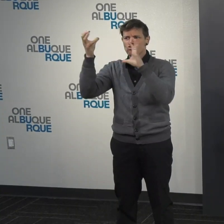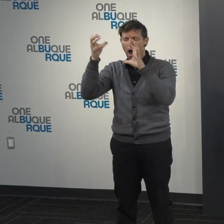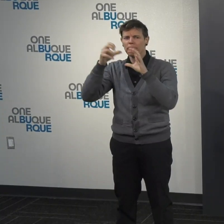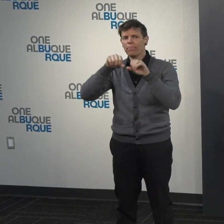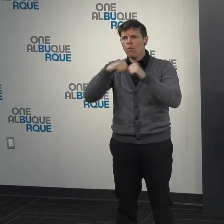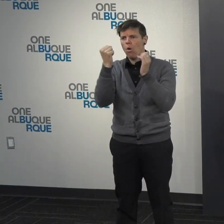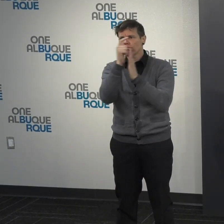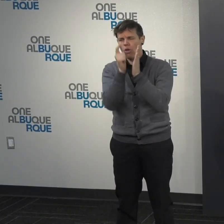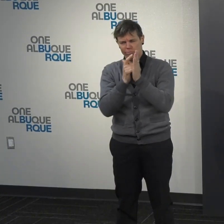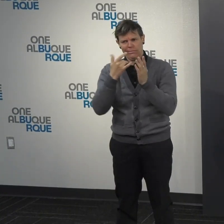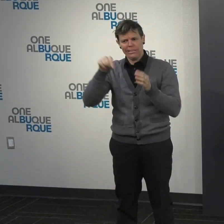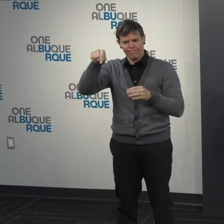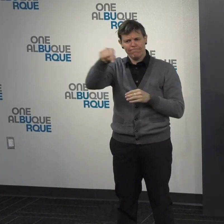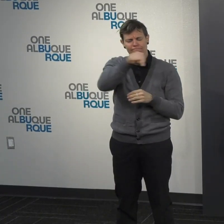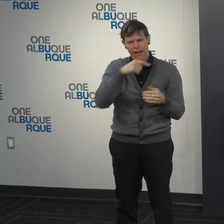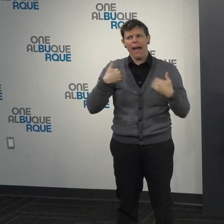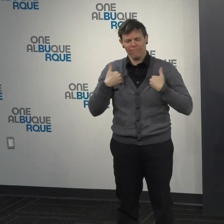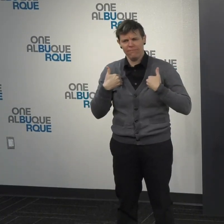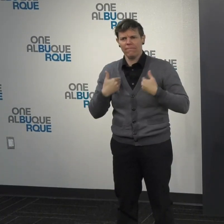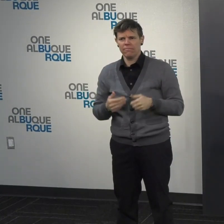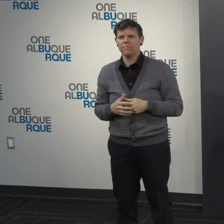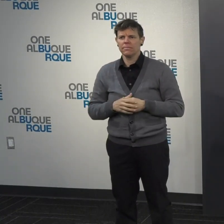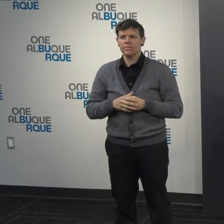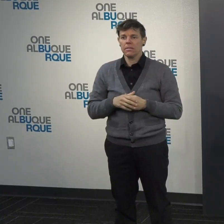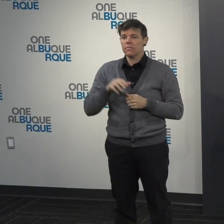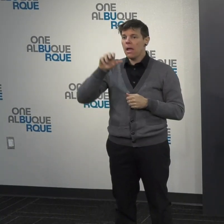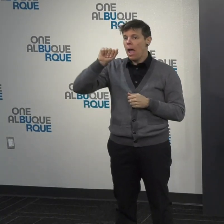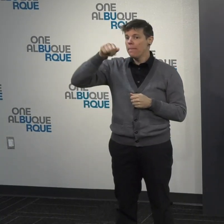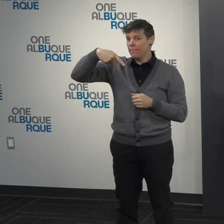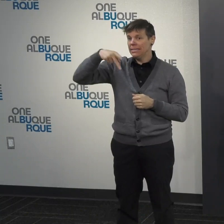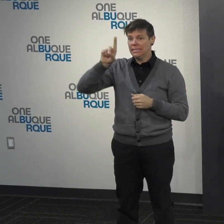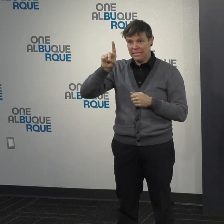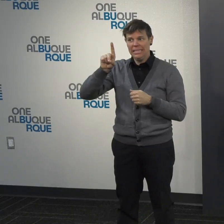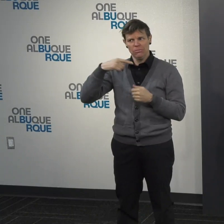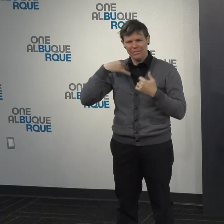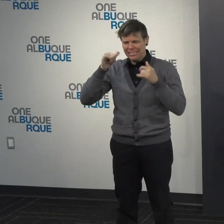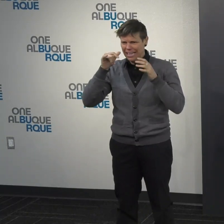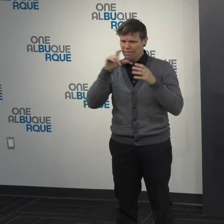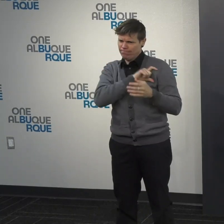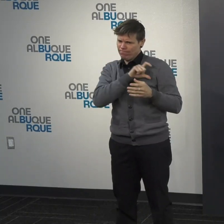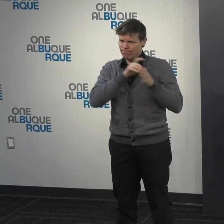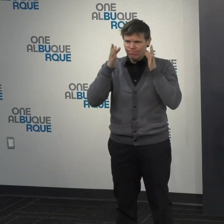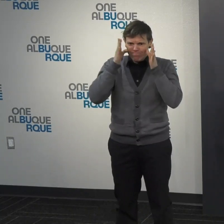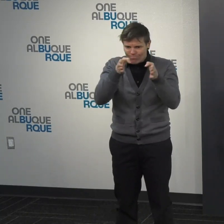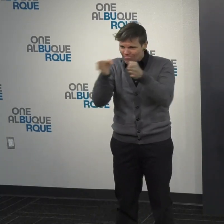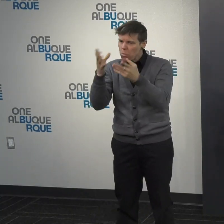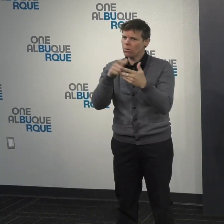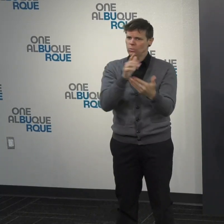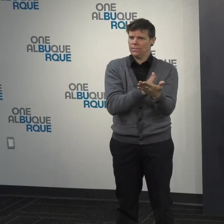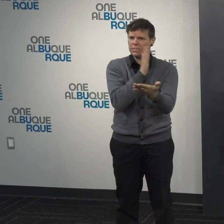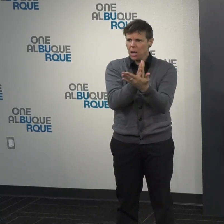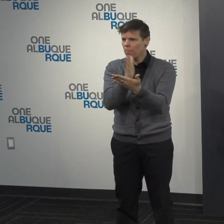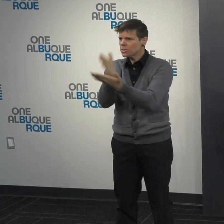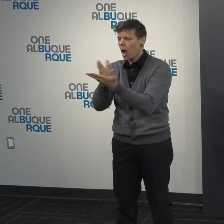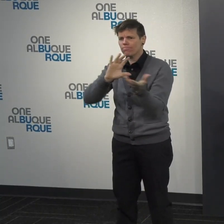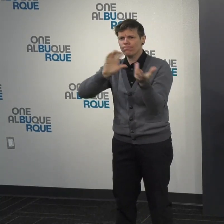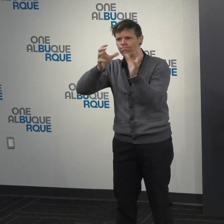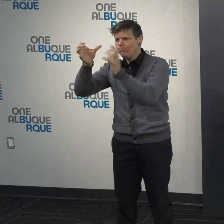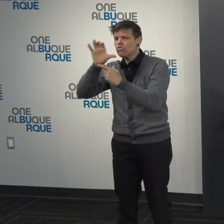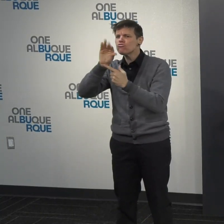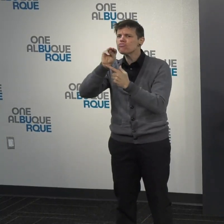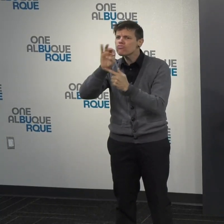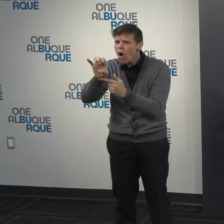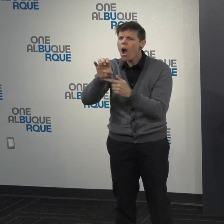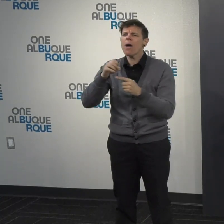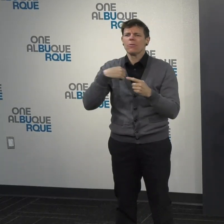the notion that we are, again, as APD, we are very focused on fighting crime, and of course, we've got to do certain things with